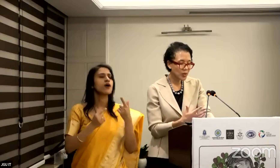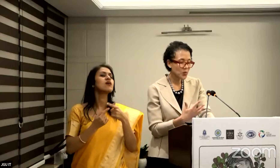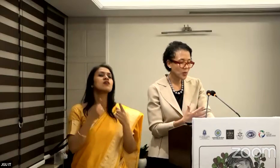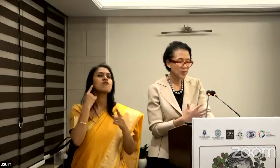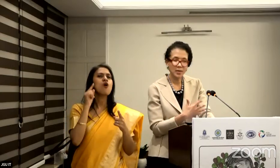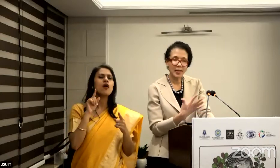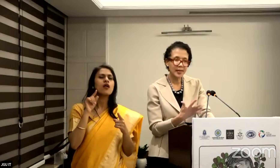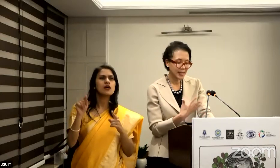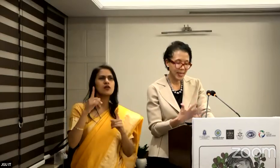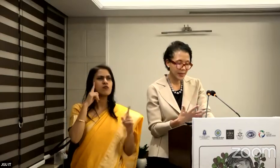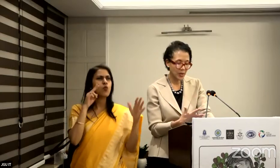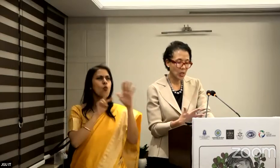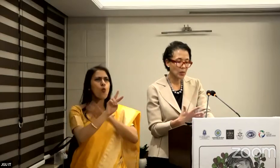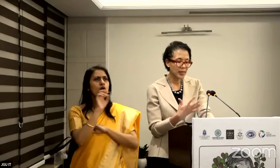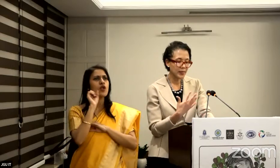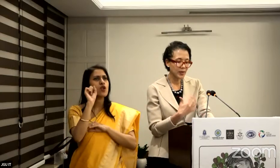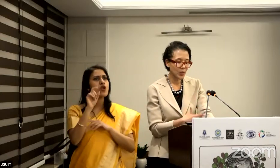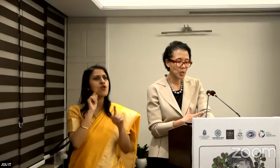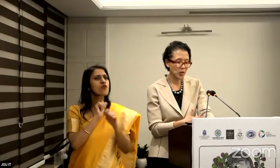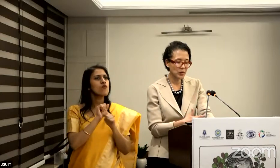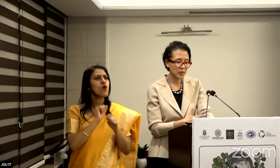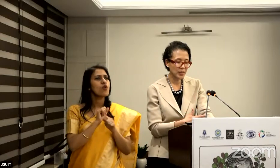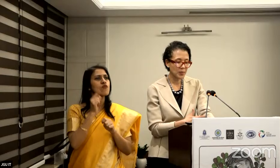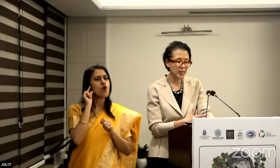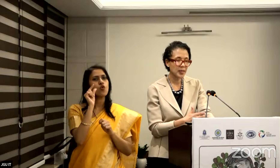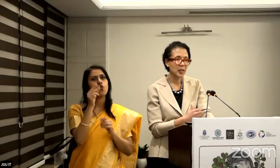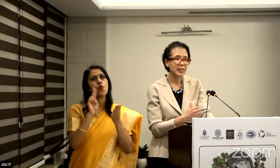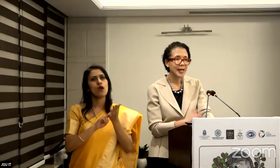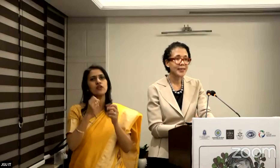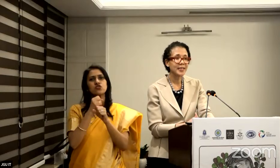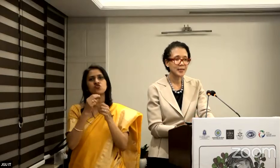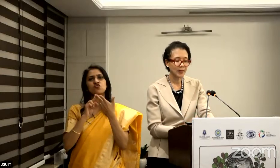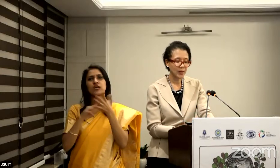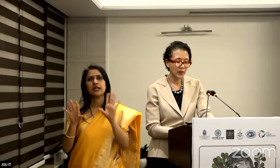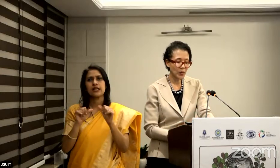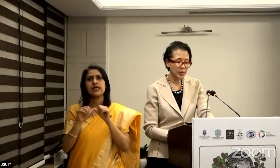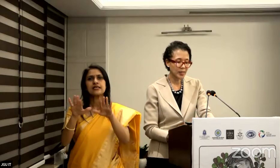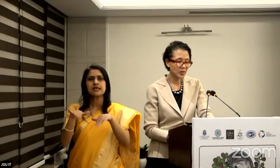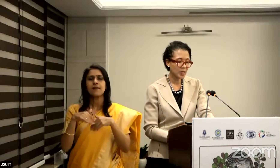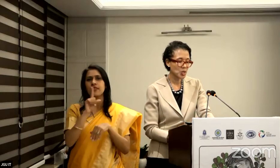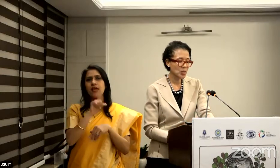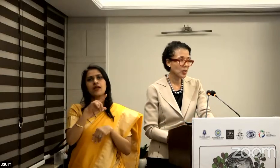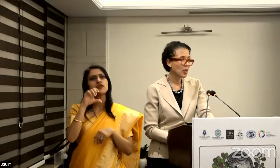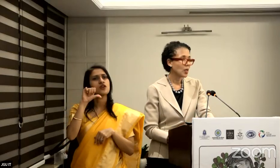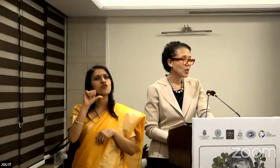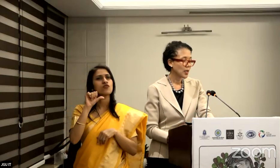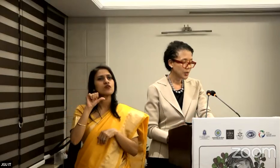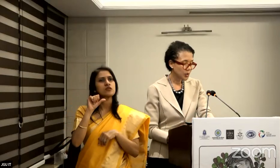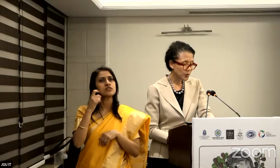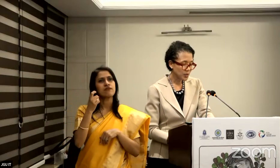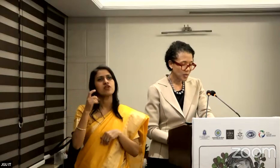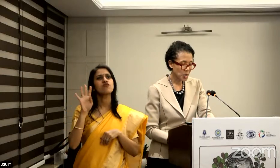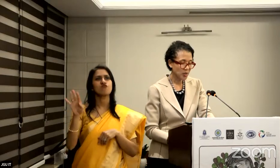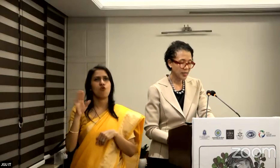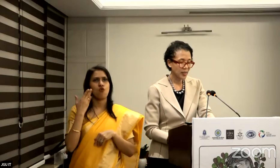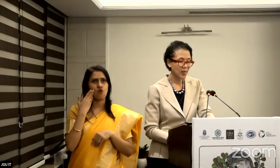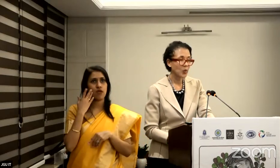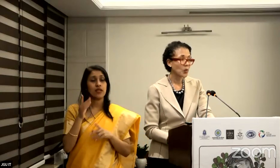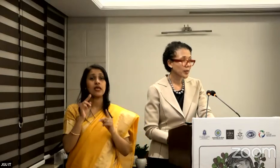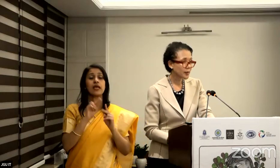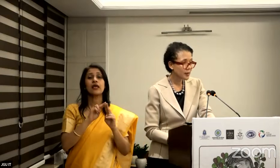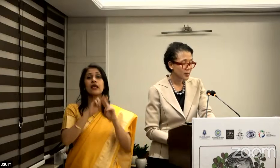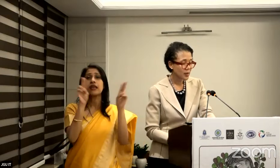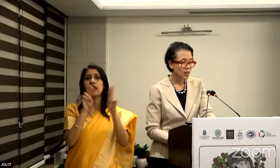of course, was not in the GATT at all, but in the UN General Assembly's 1974 declaration on a new international